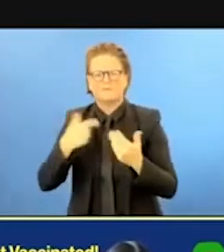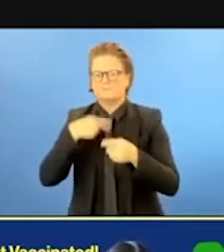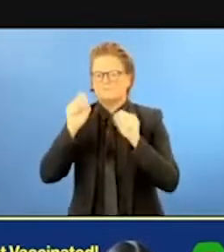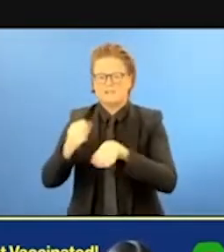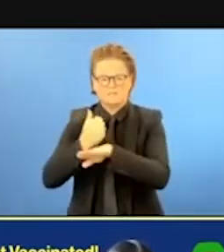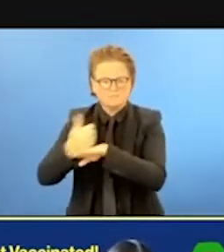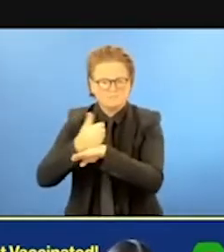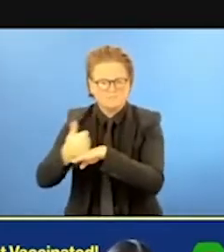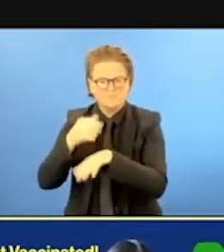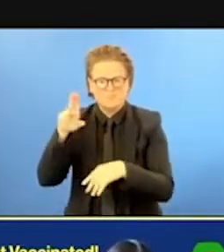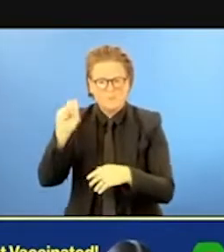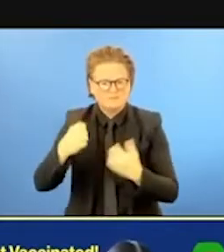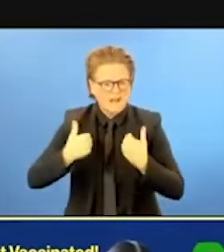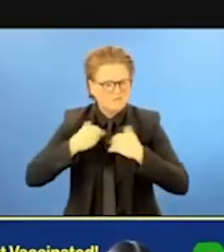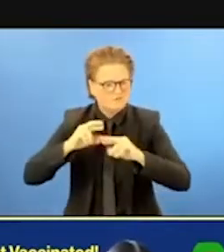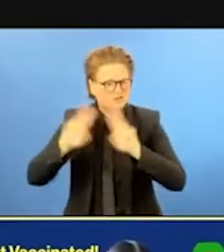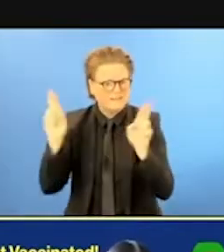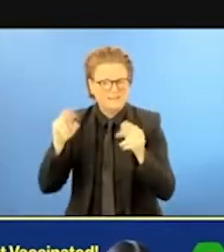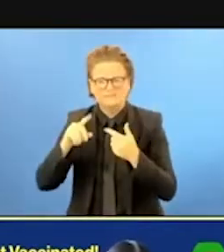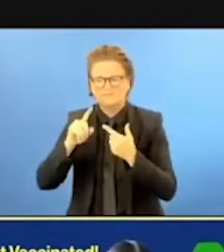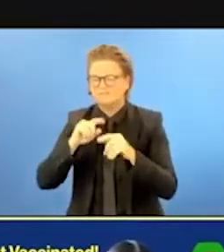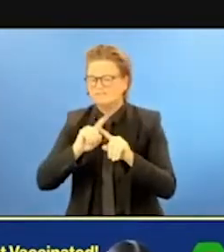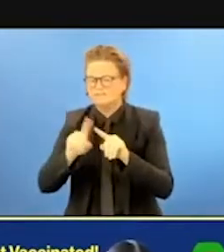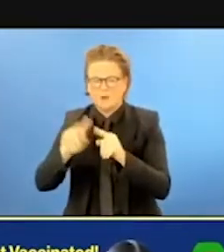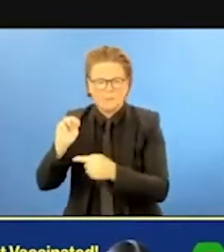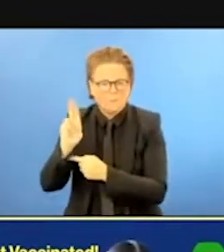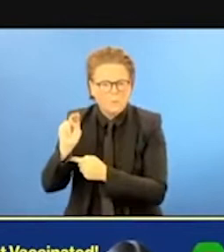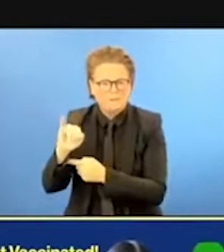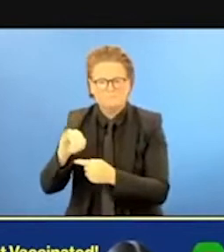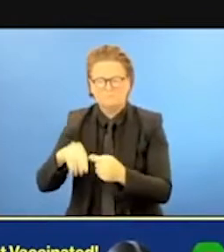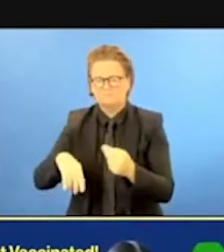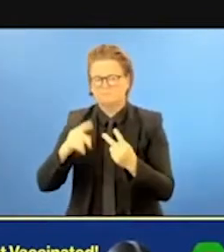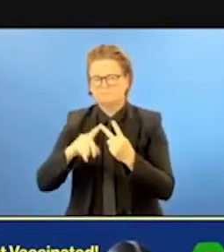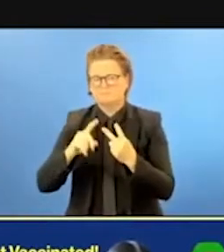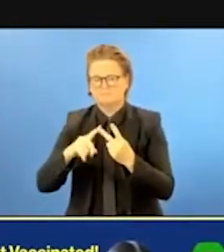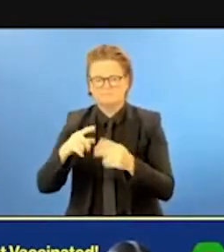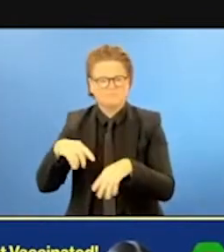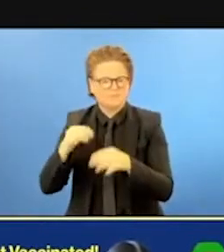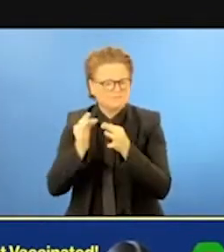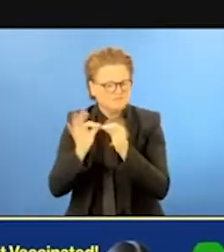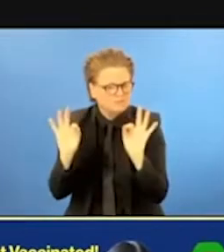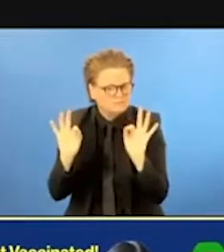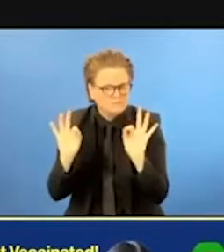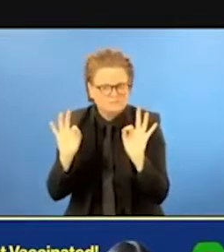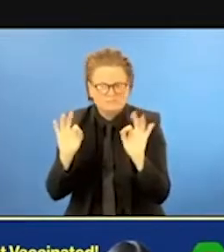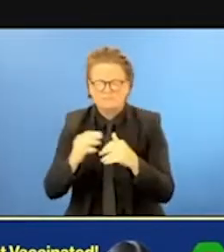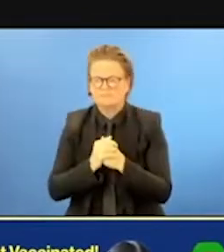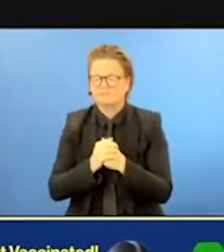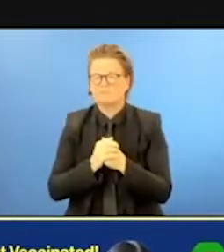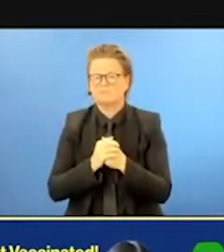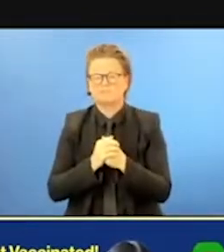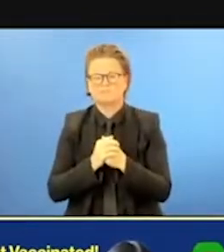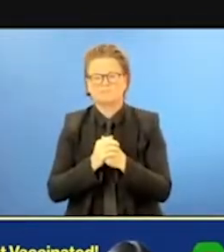Muni and paratransit are free to and from your appointment. On Muni, show your